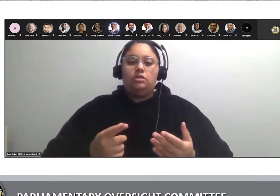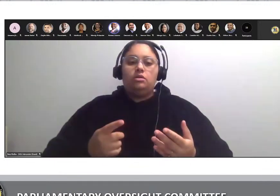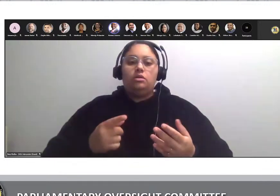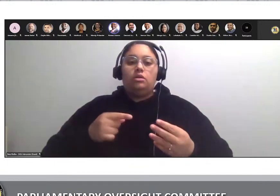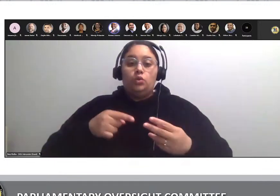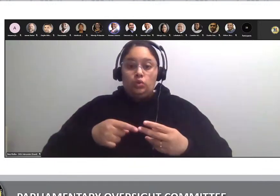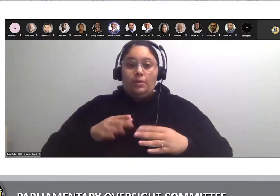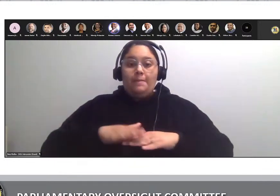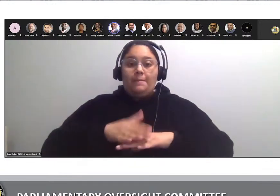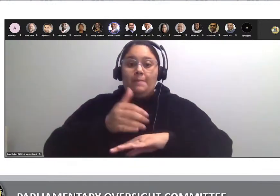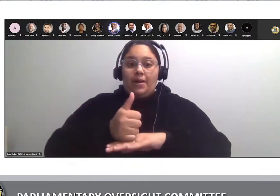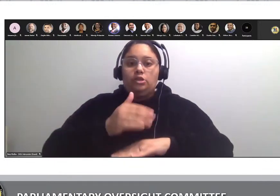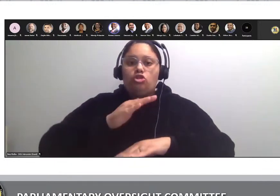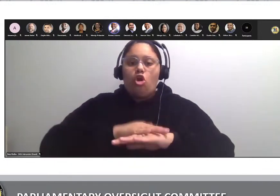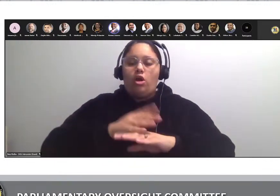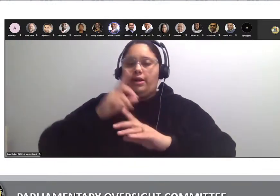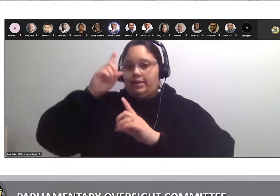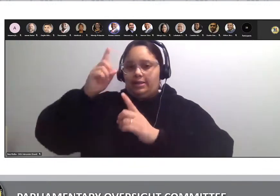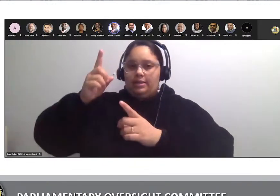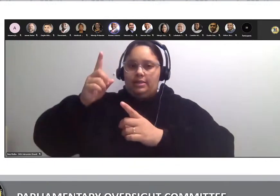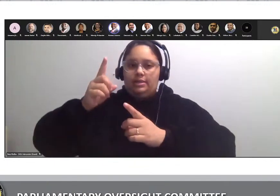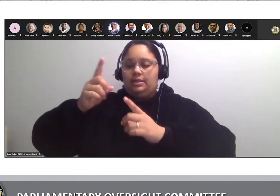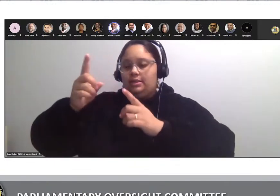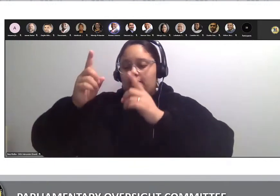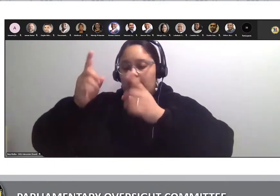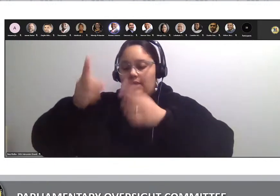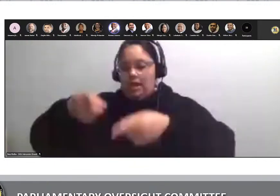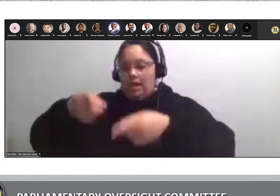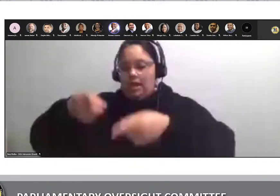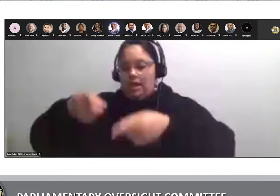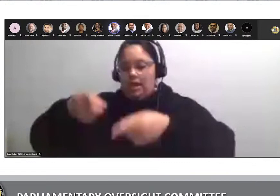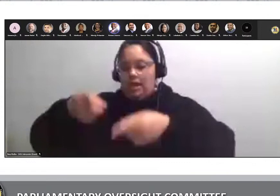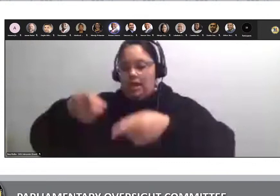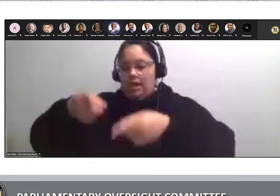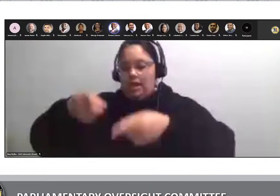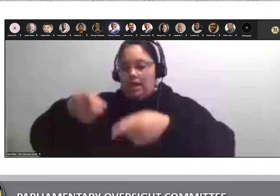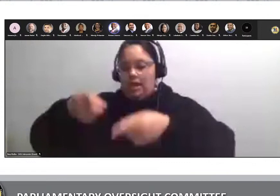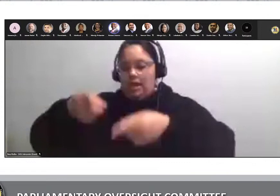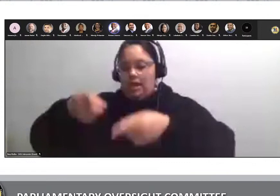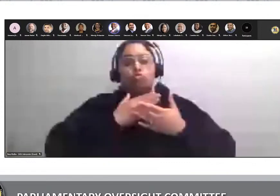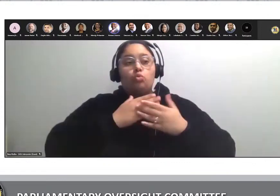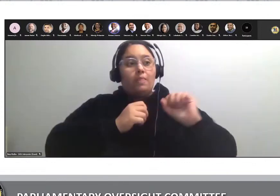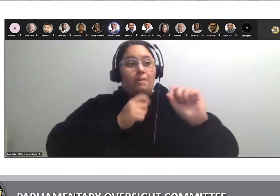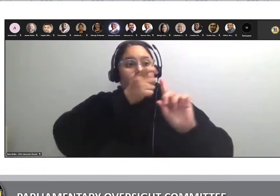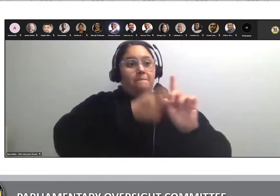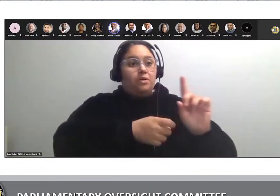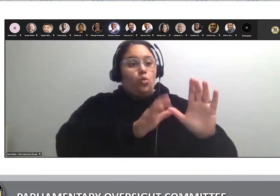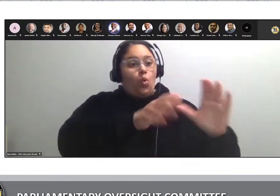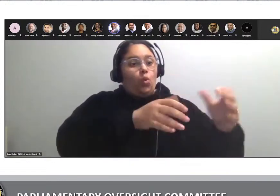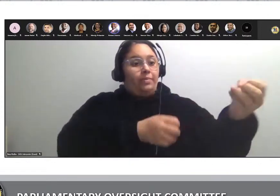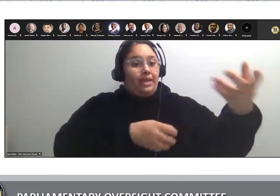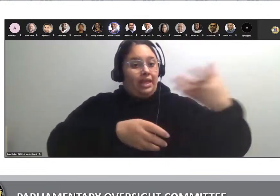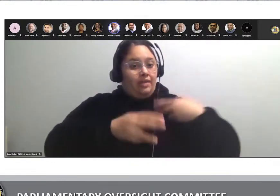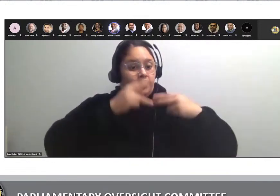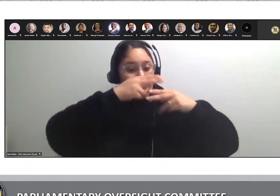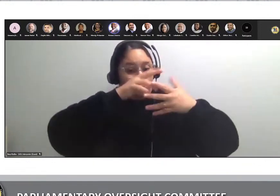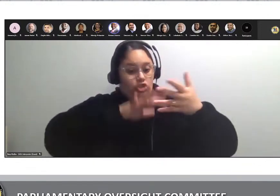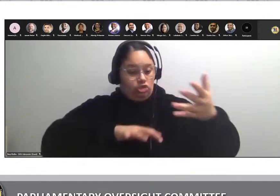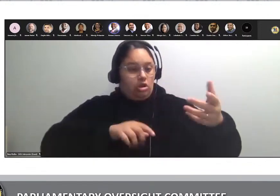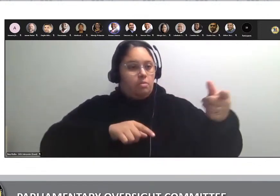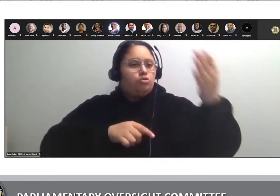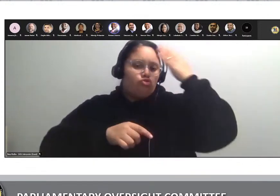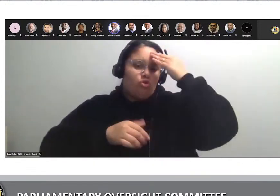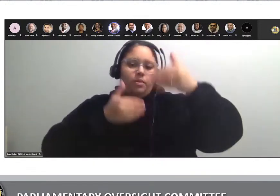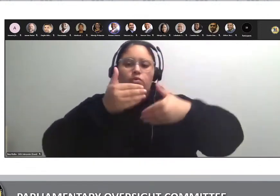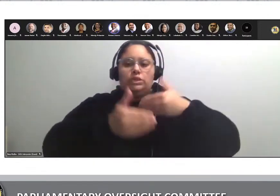Services, to, based on the directive, to ensure that the petitioner is kept abreast of what is the process when they acknowledge